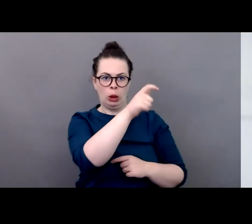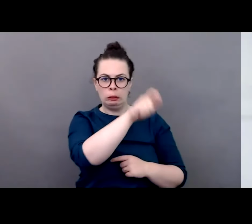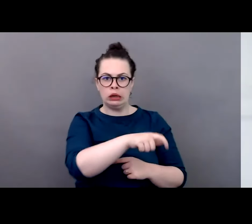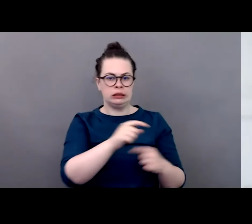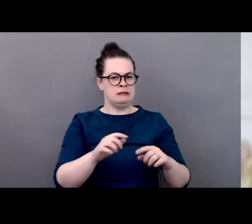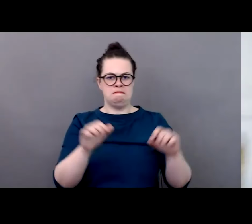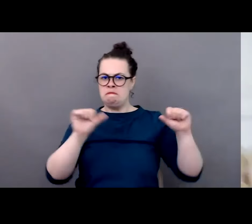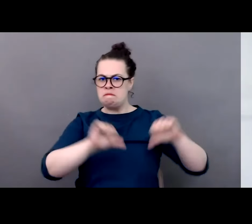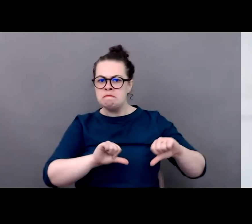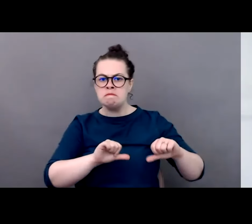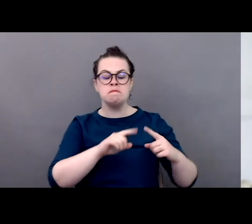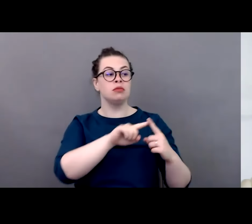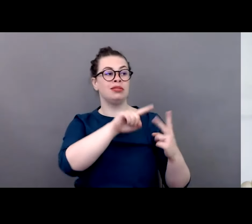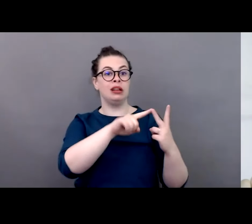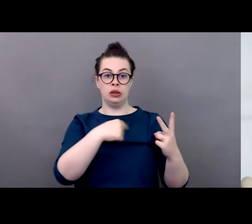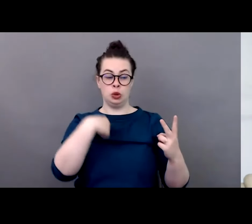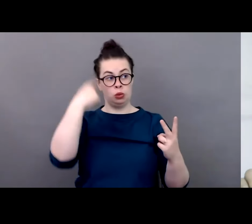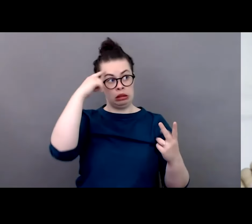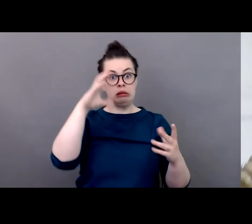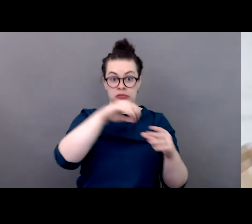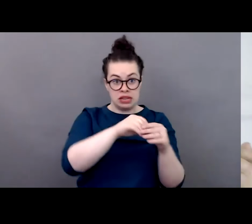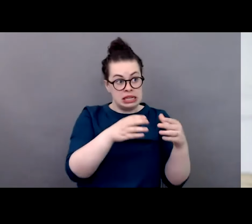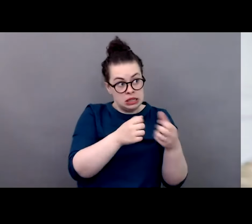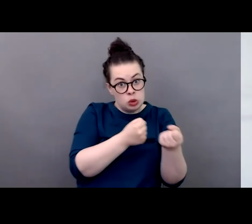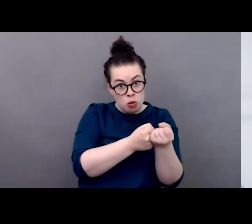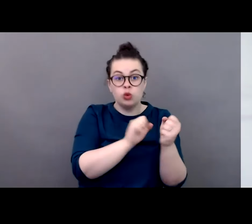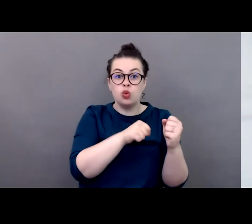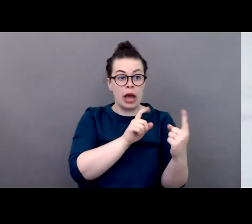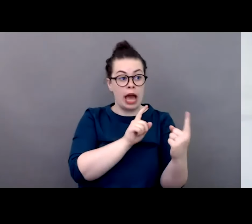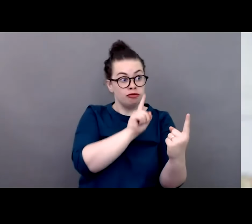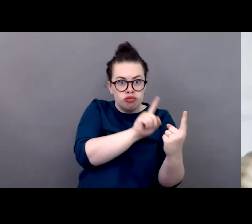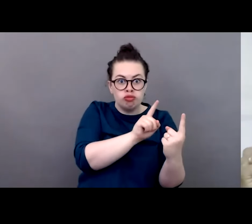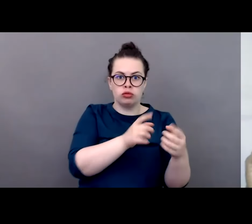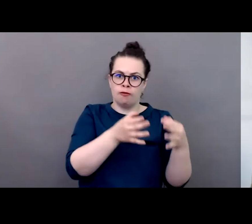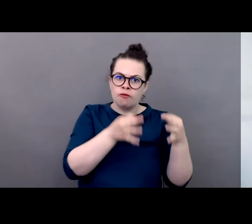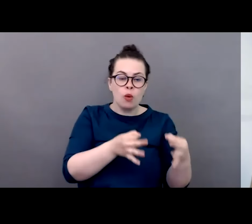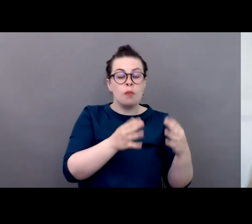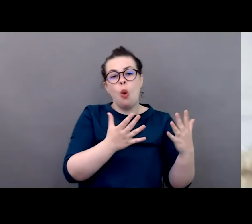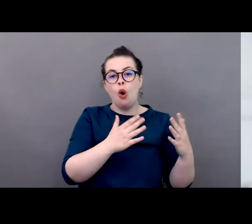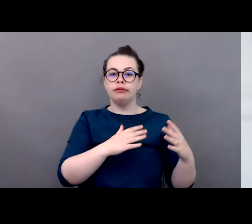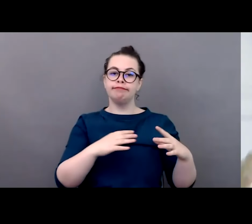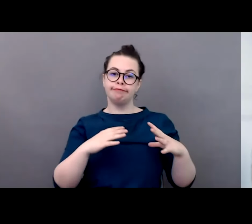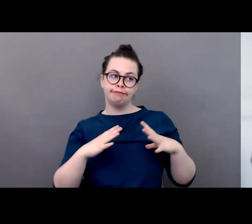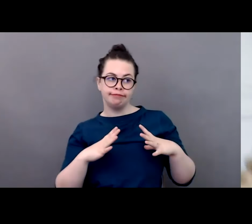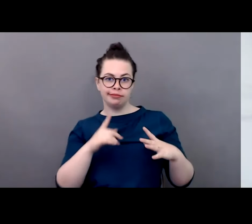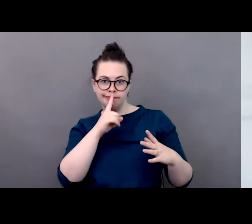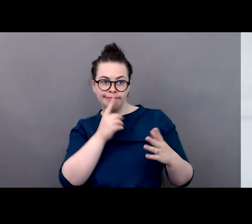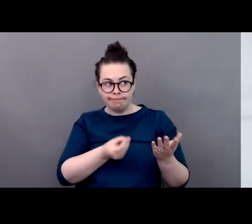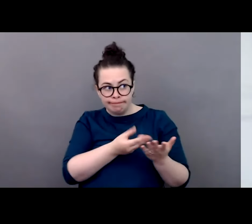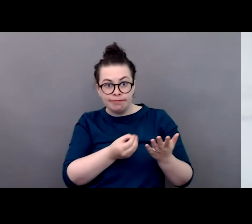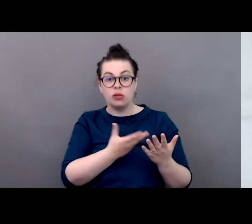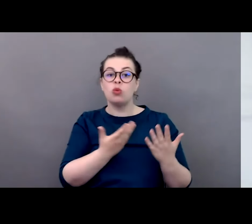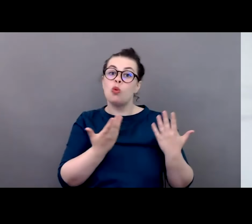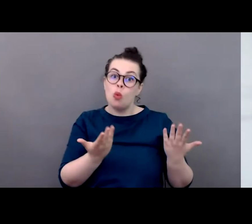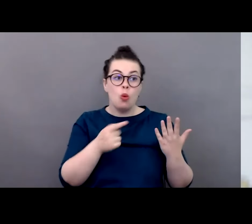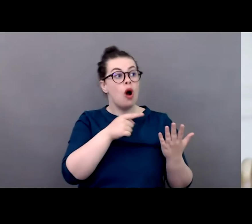client, or you can help the client either informally with arguments or submissions on specific